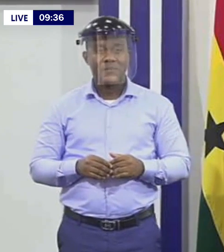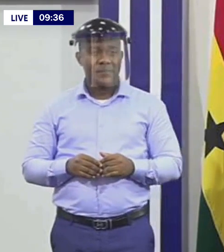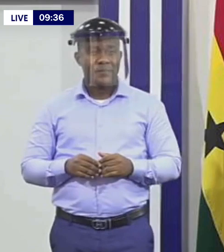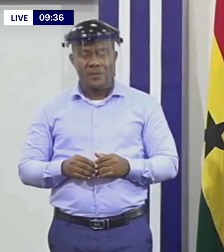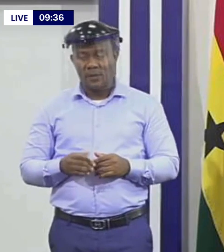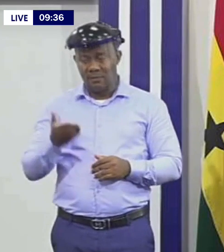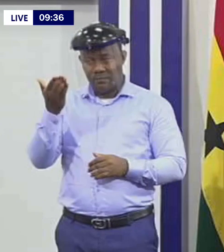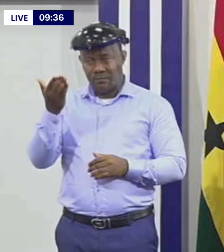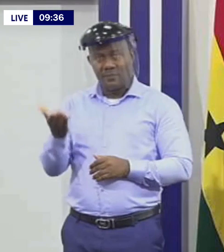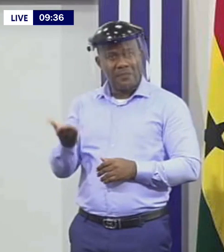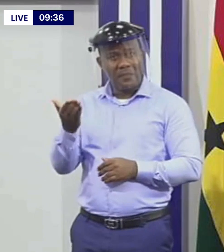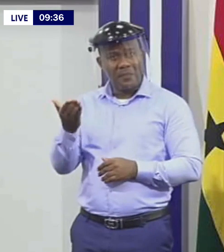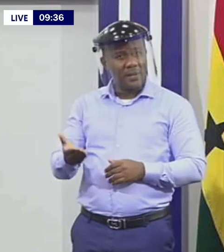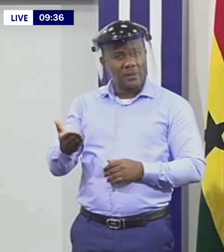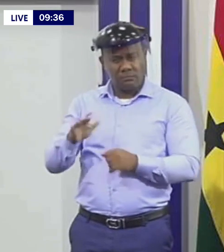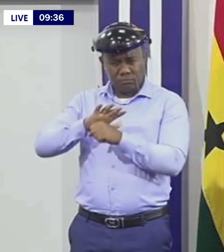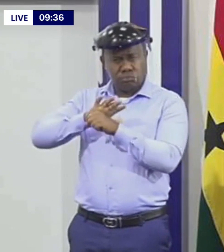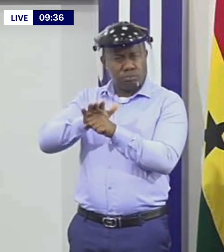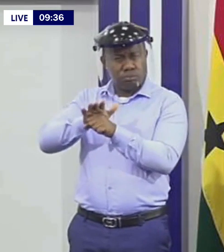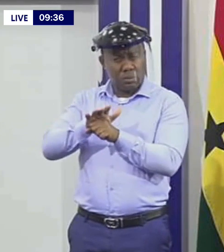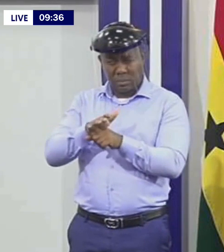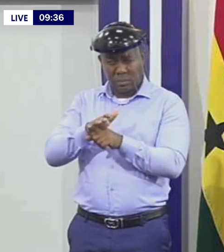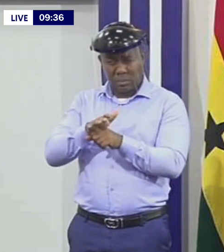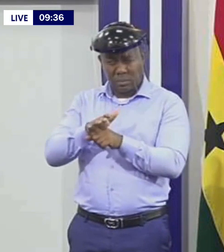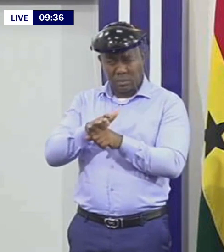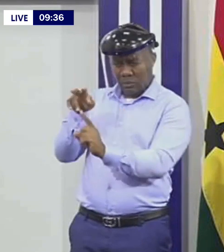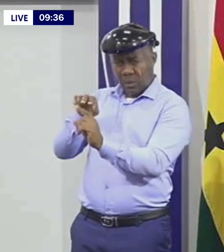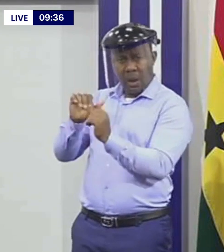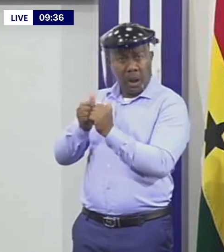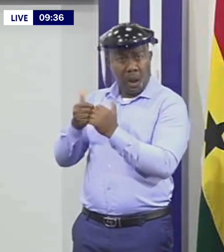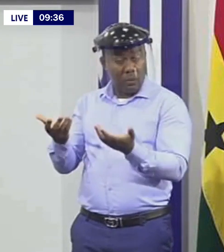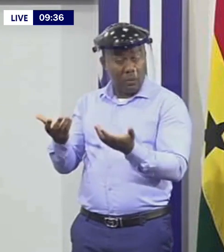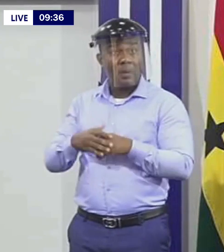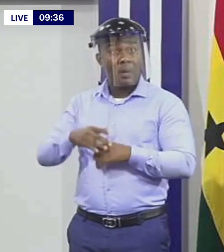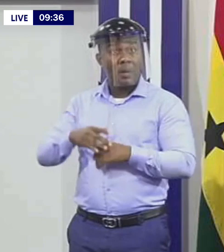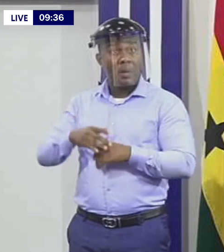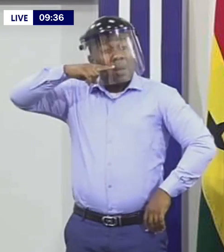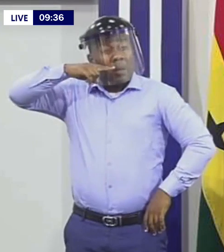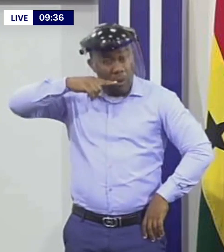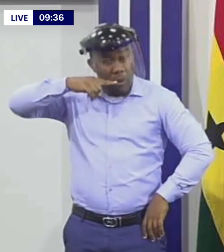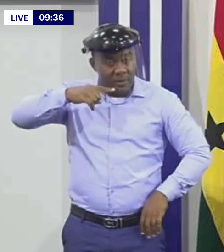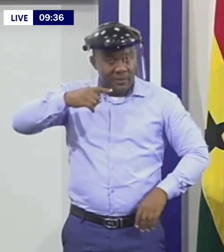symptoms, the commonest signs symptom is cough. In Ghana,